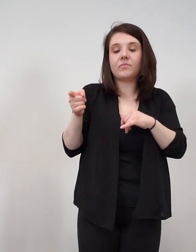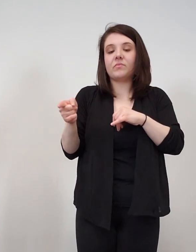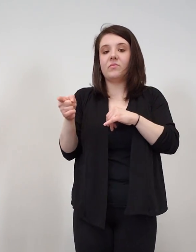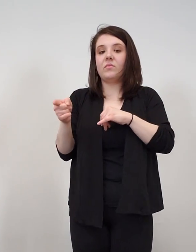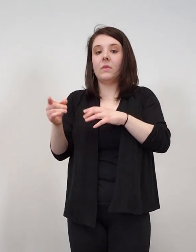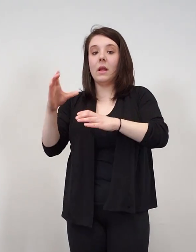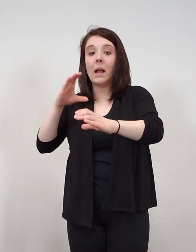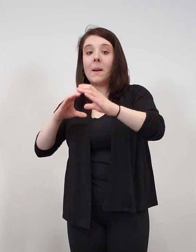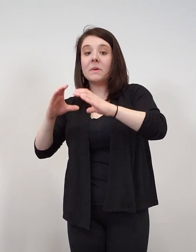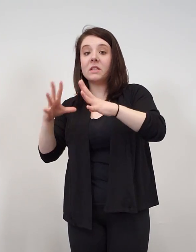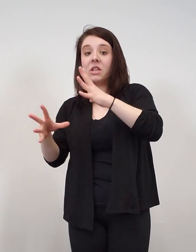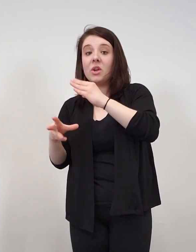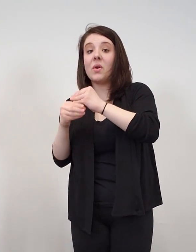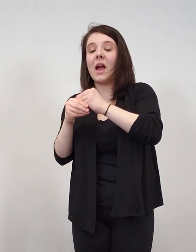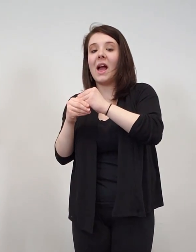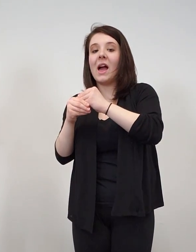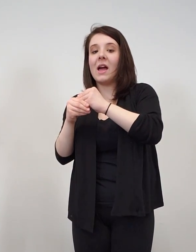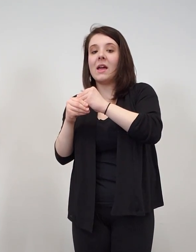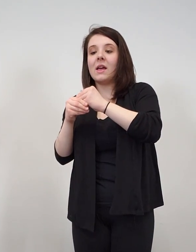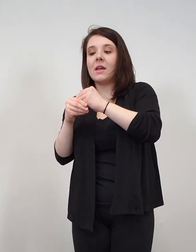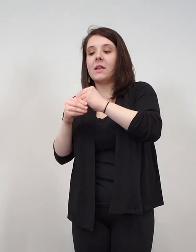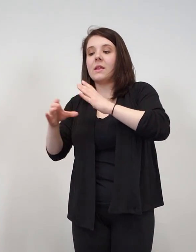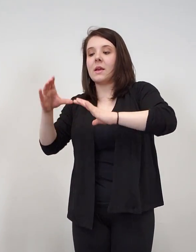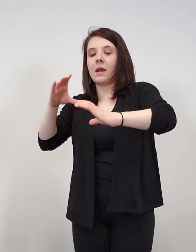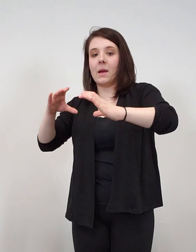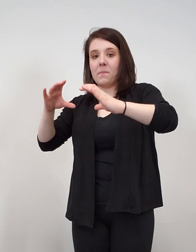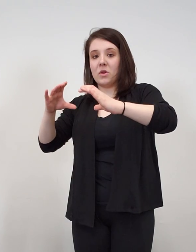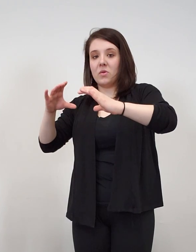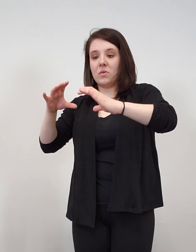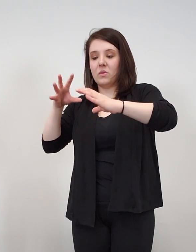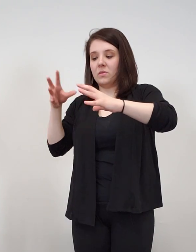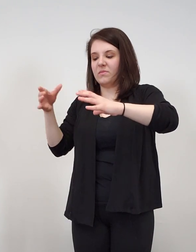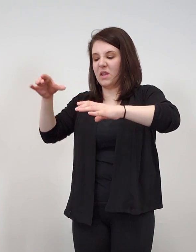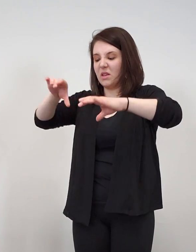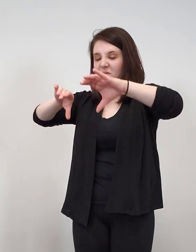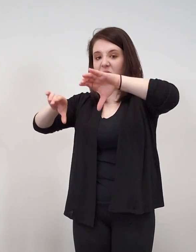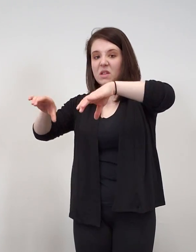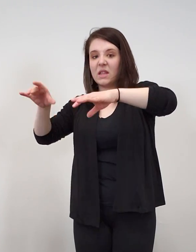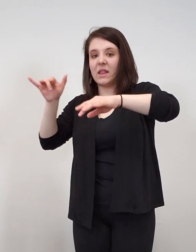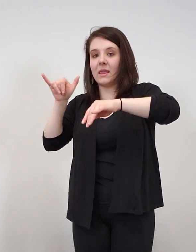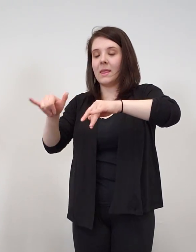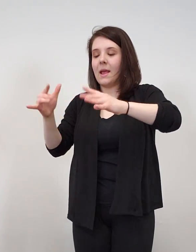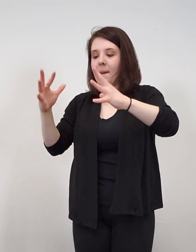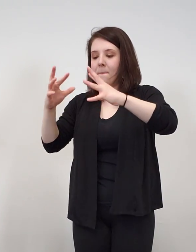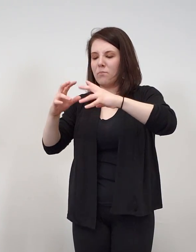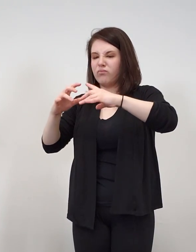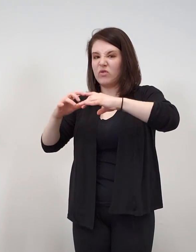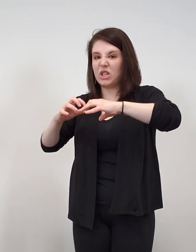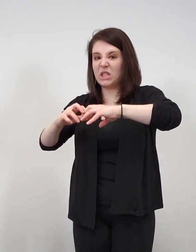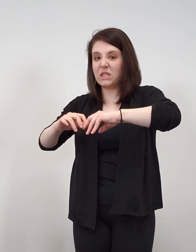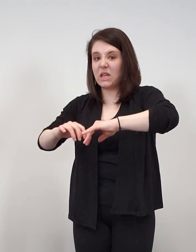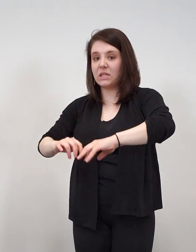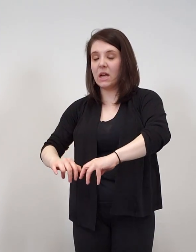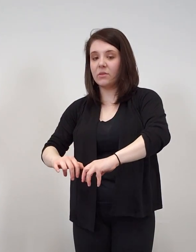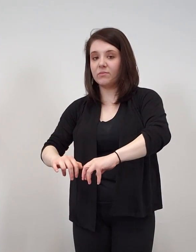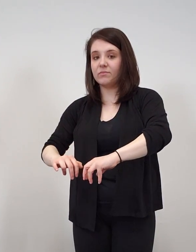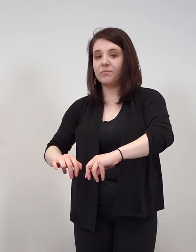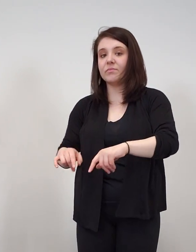a chemical to it, and the chemical breaks the chemical bonds in the original substance, creating